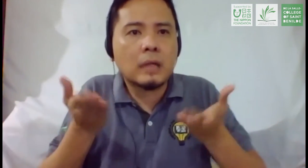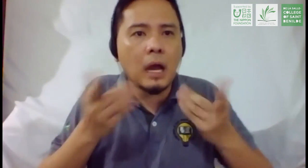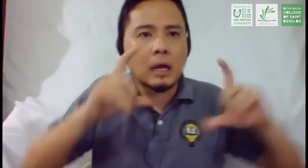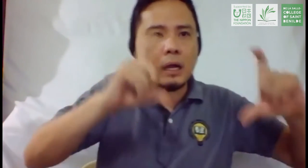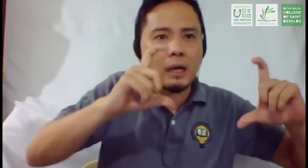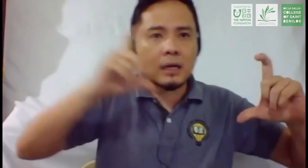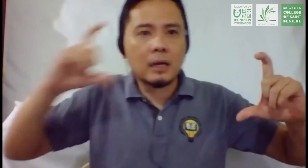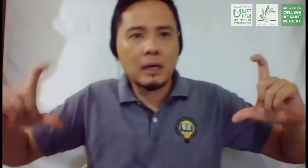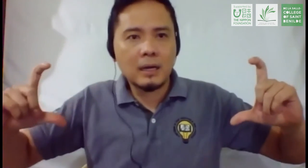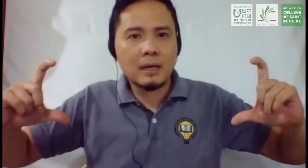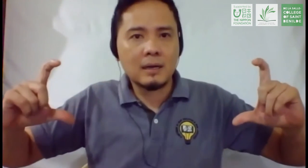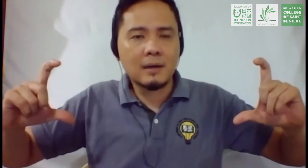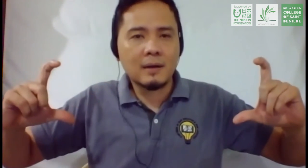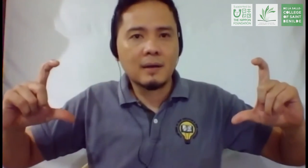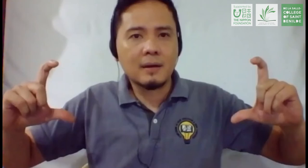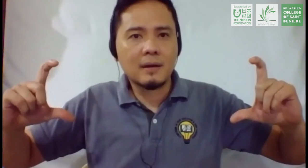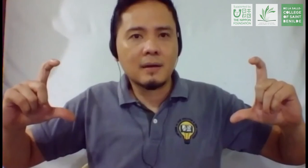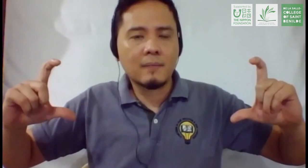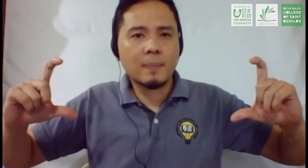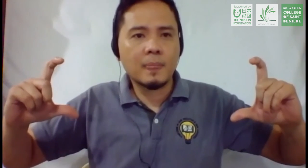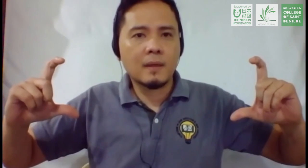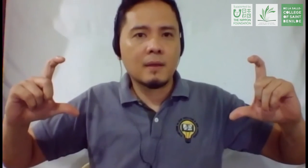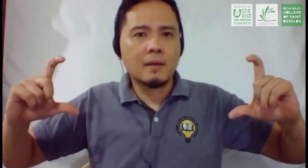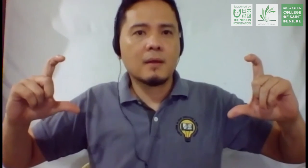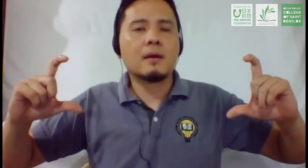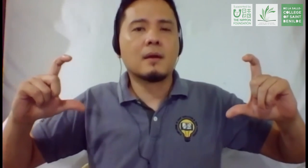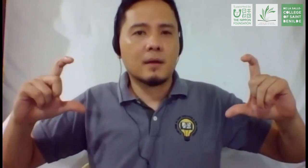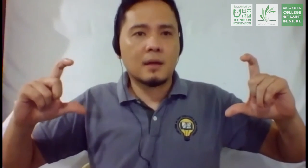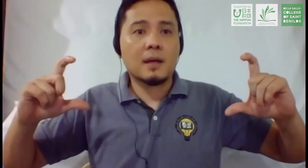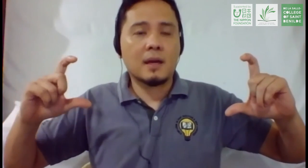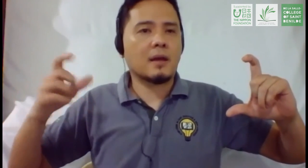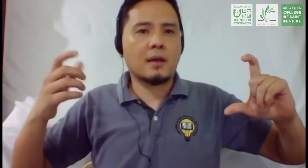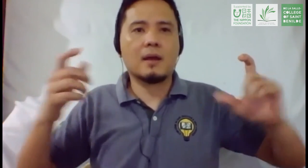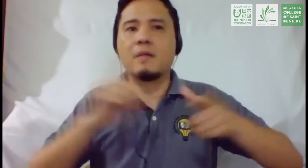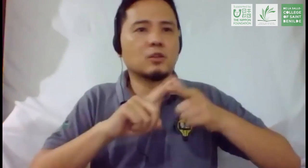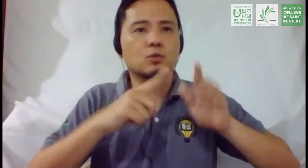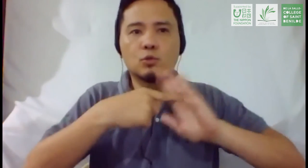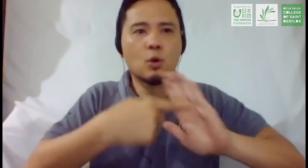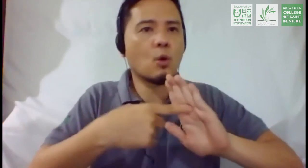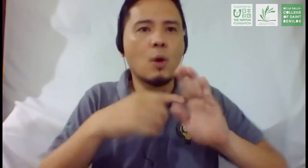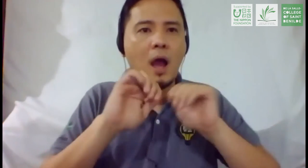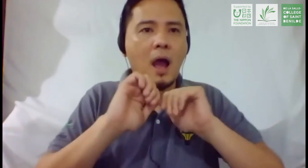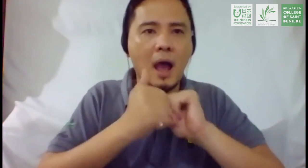And then you need to somehow show the embedded sentence and the